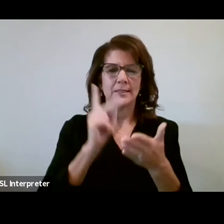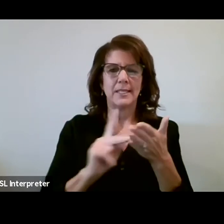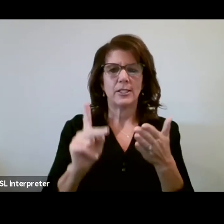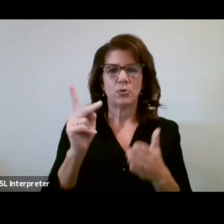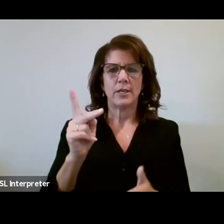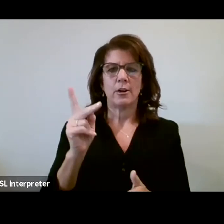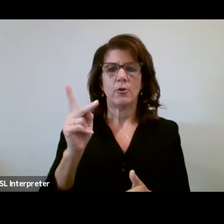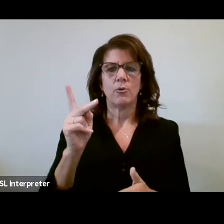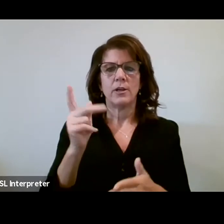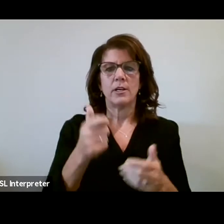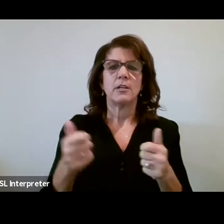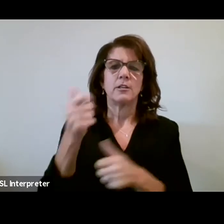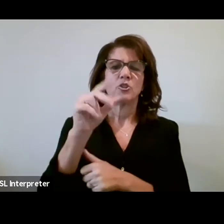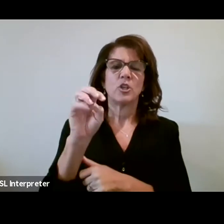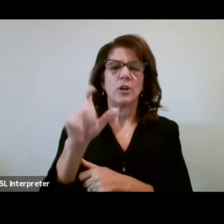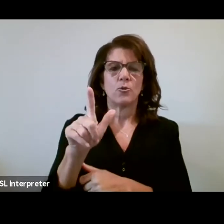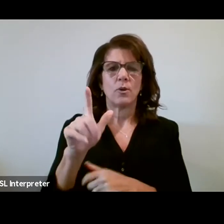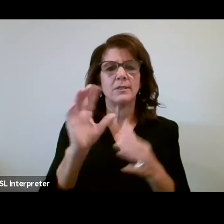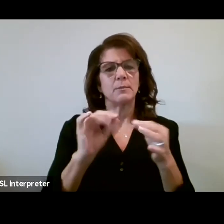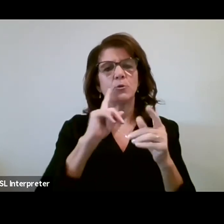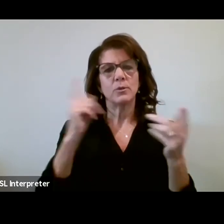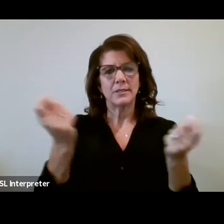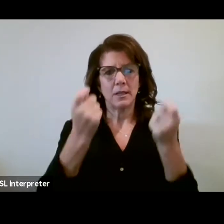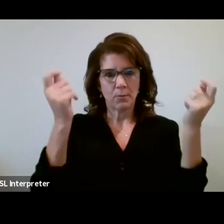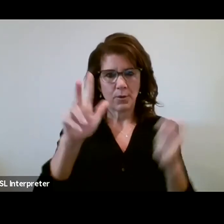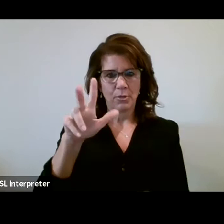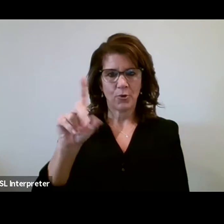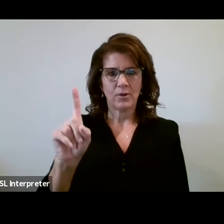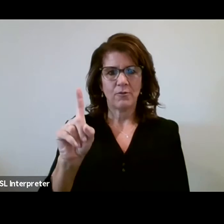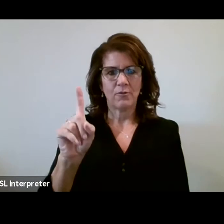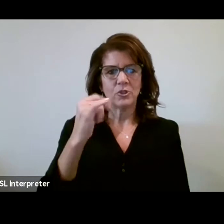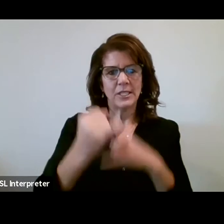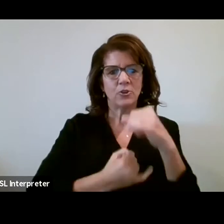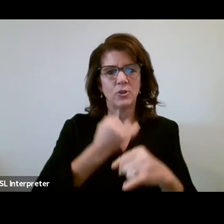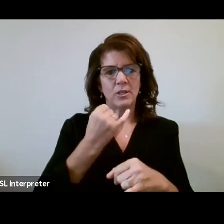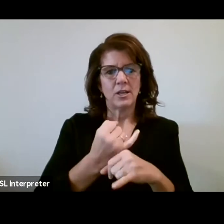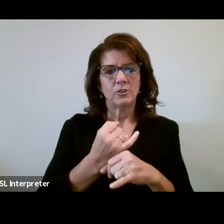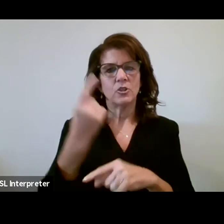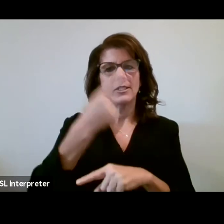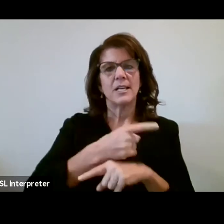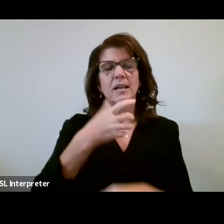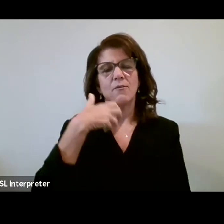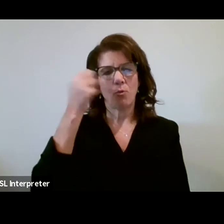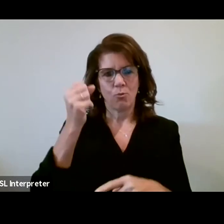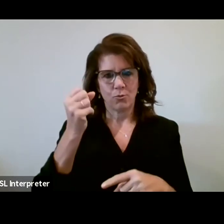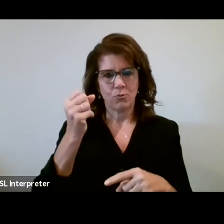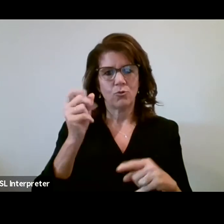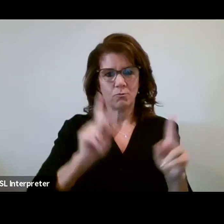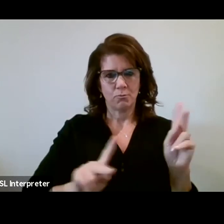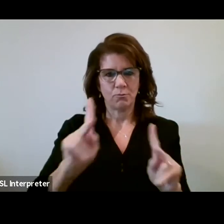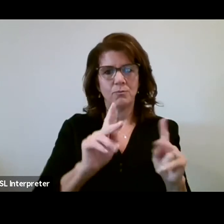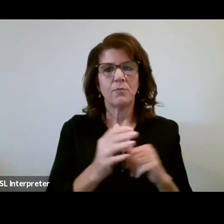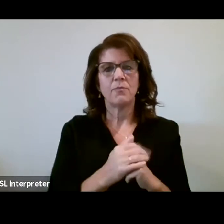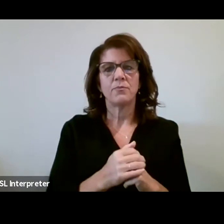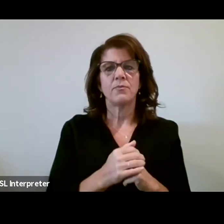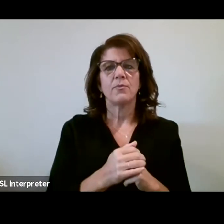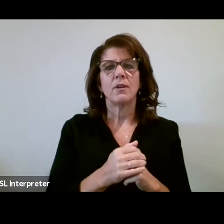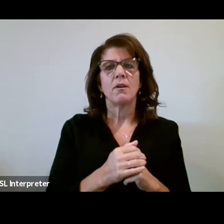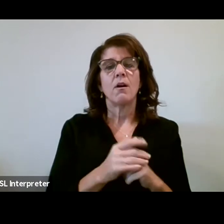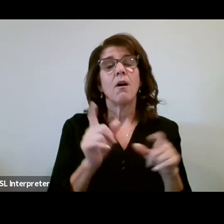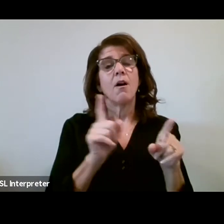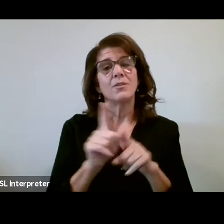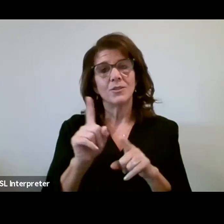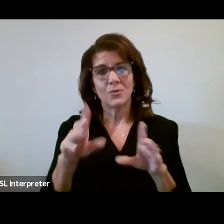General's statement to celebrate the 31st International Day of Older Persons, and then to